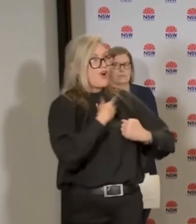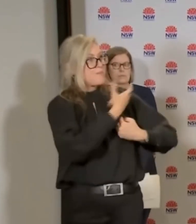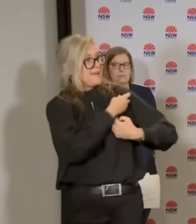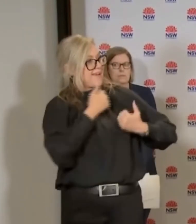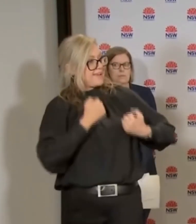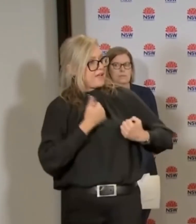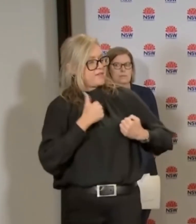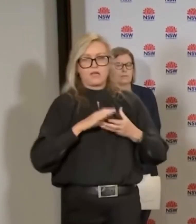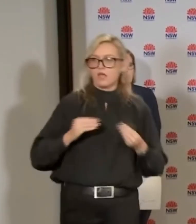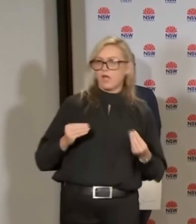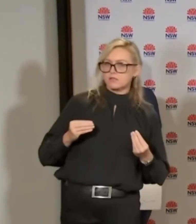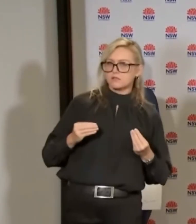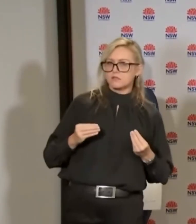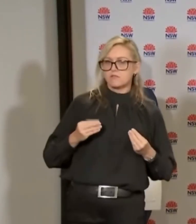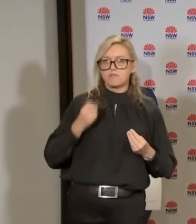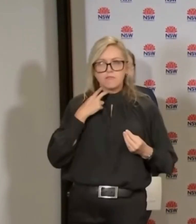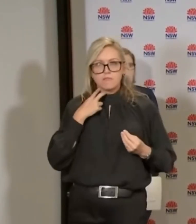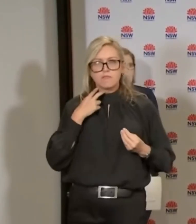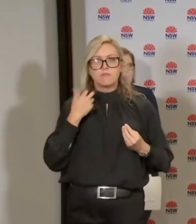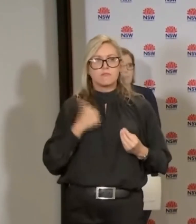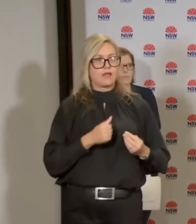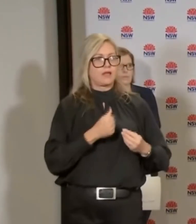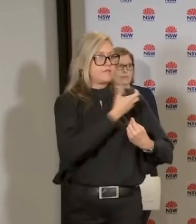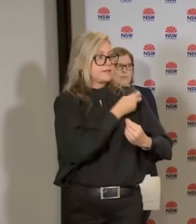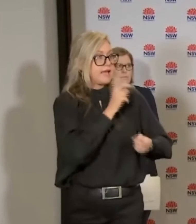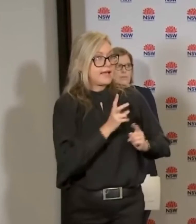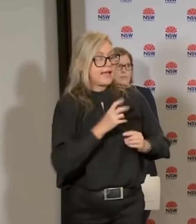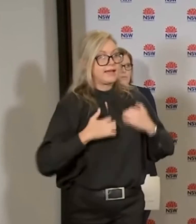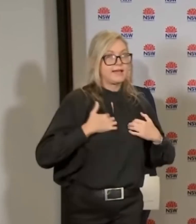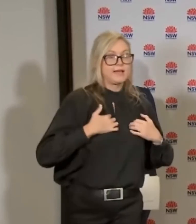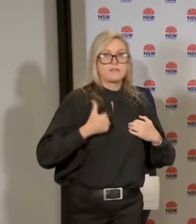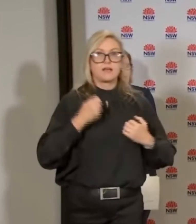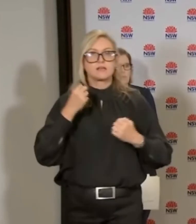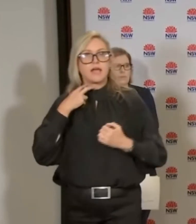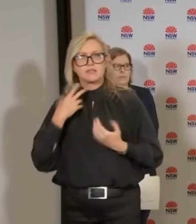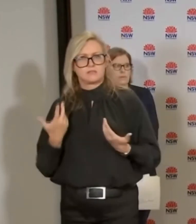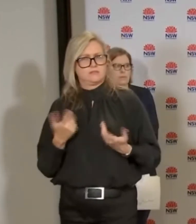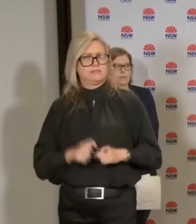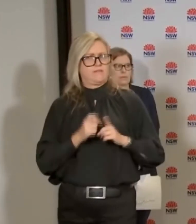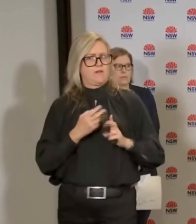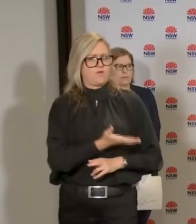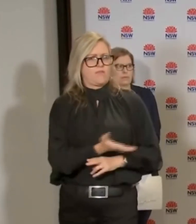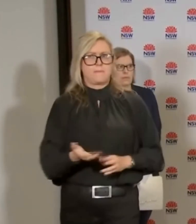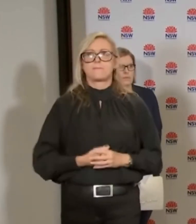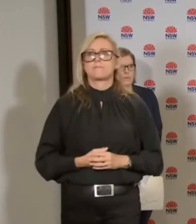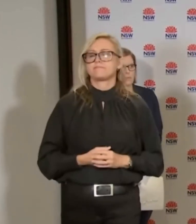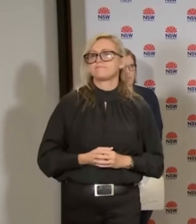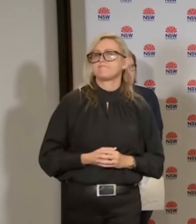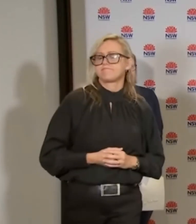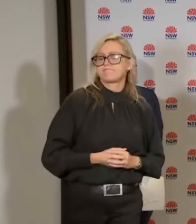and then told and then cancelled, it can get quite difficult for them. I'm sure that the federal government is doing all it